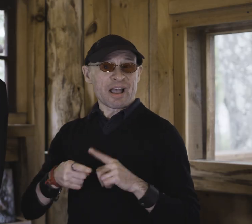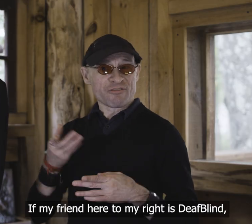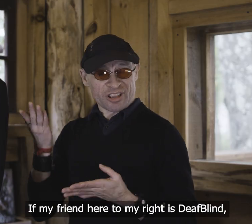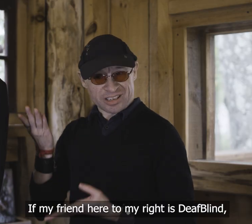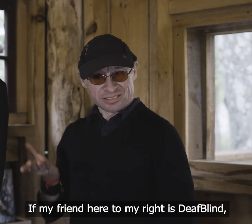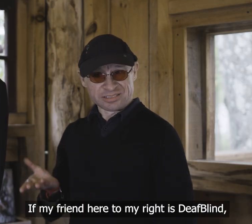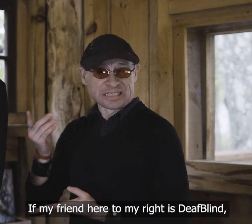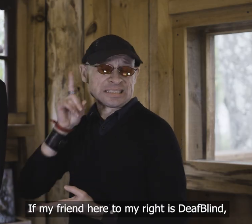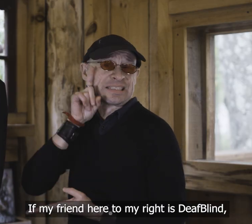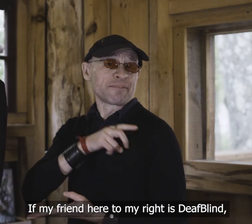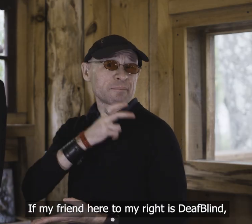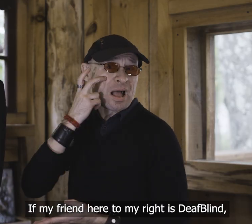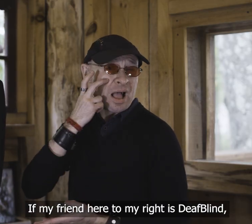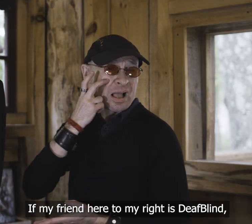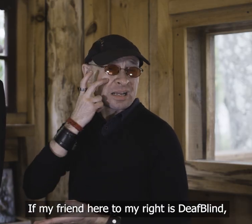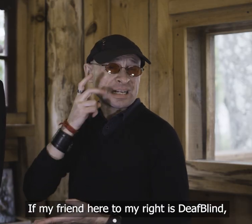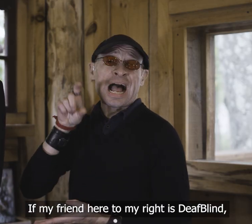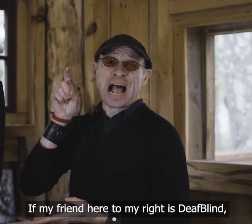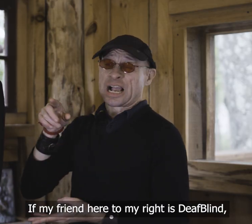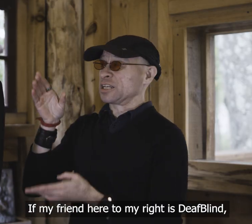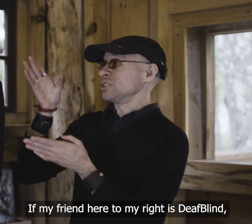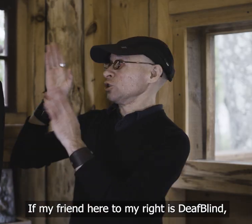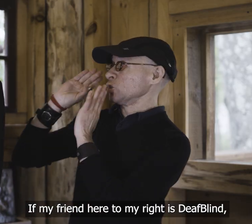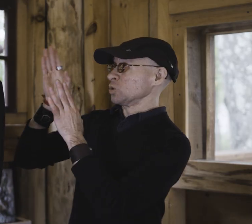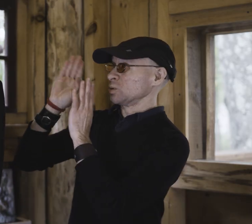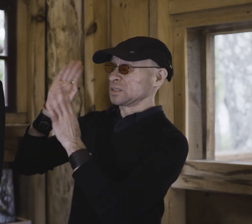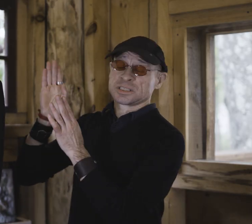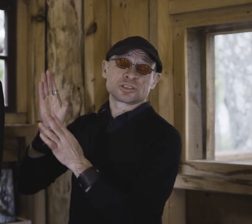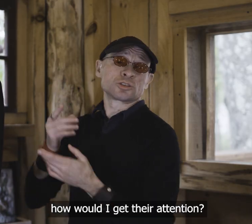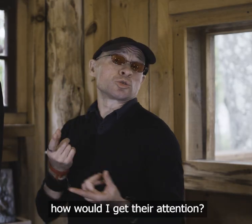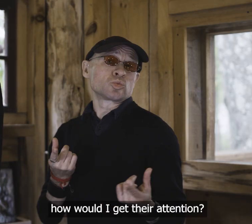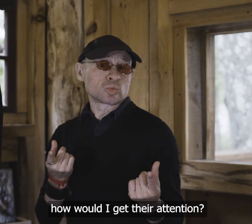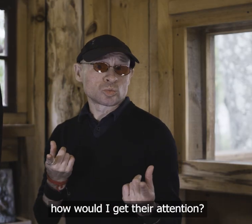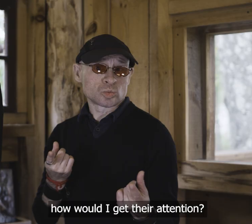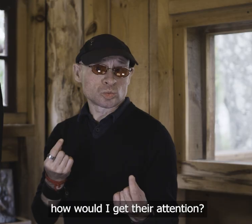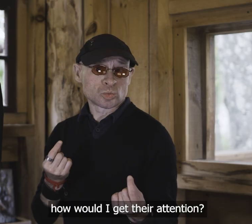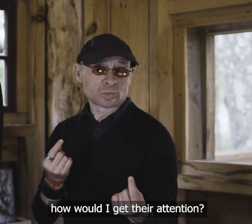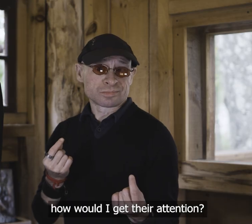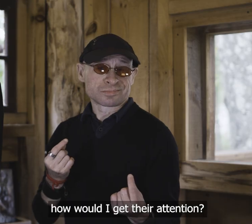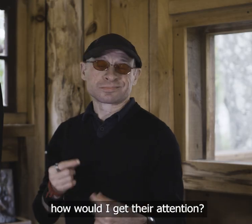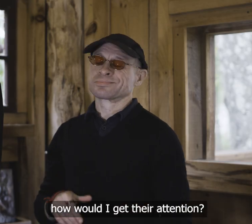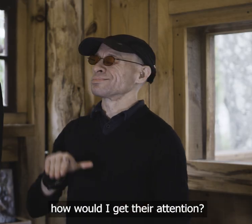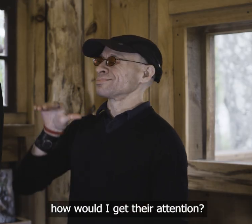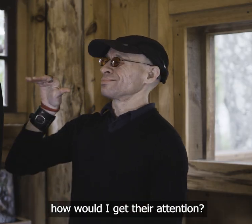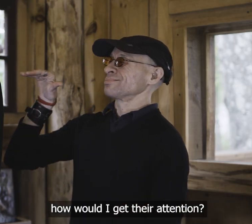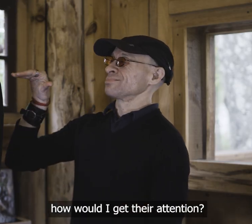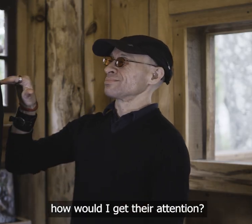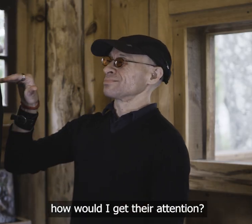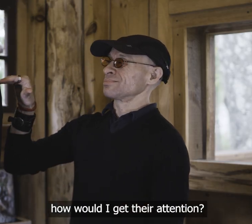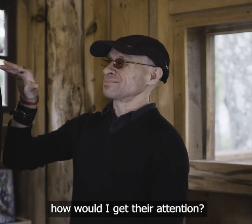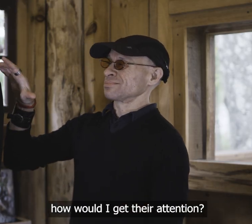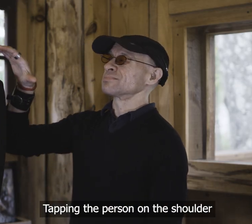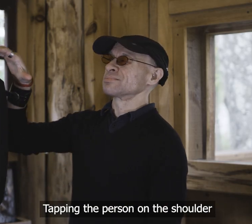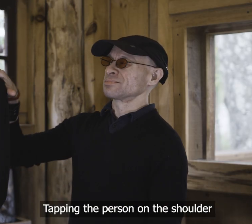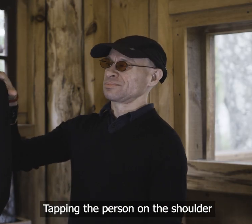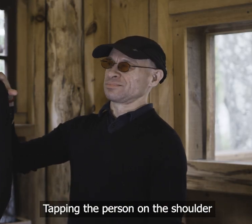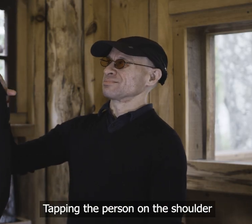If my friend here to my right is deafblind, how would I get their attention? Tapping the person